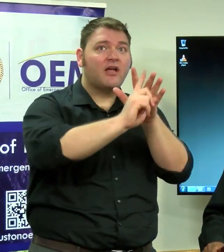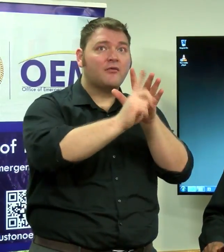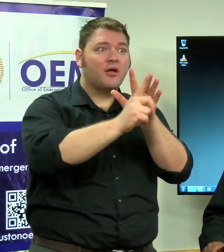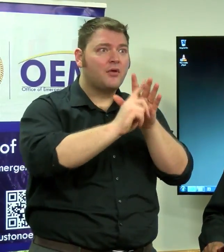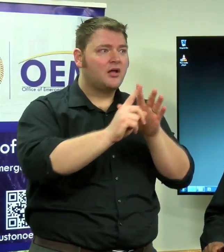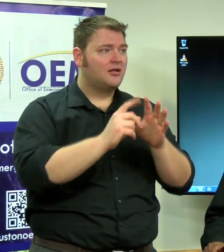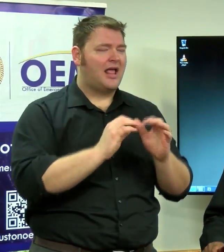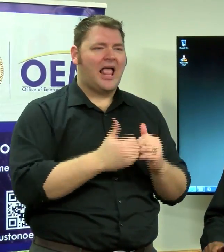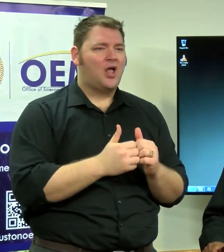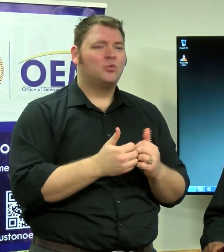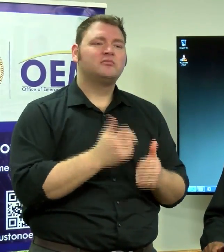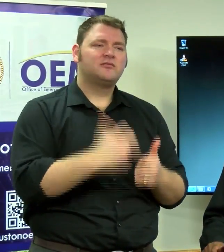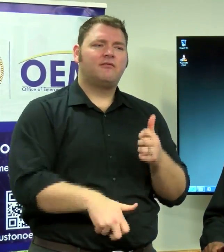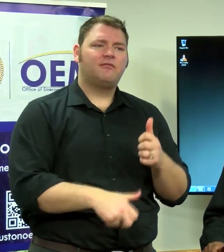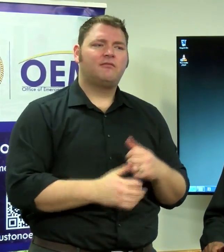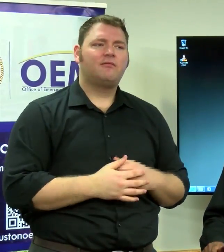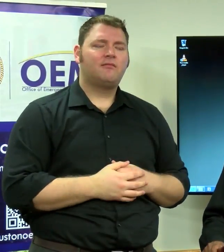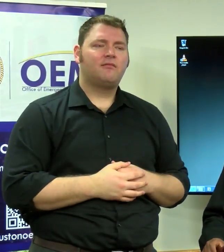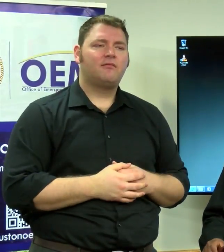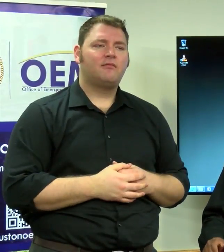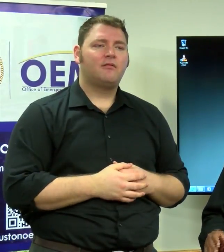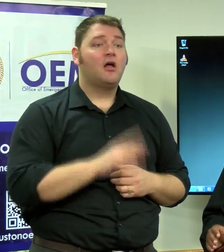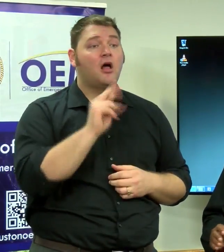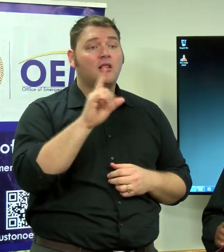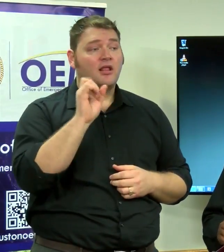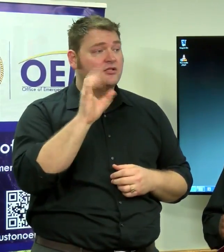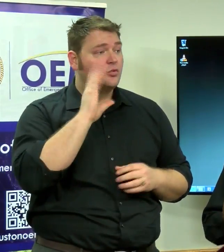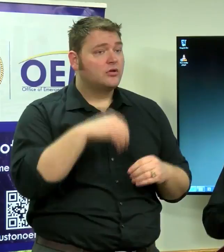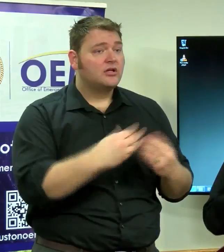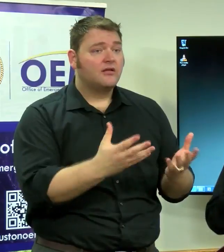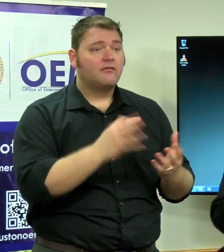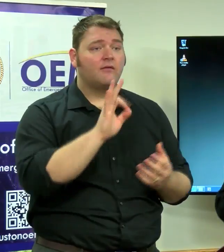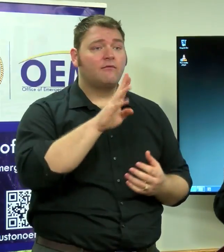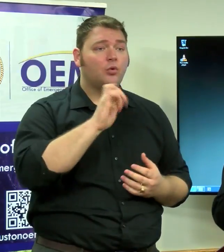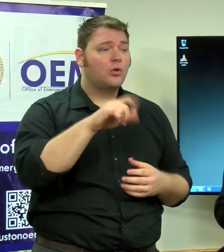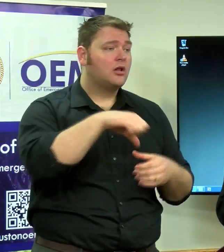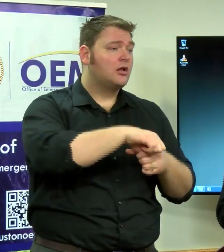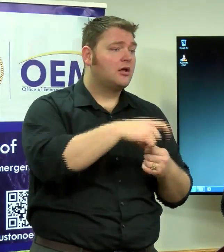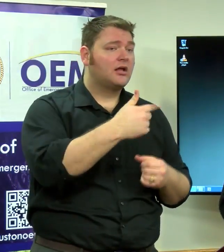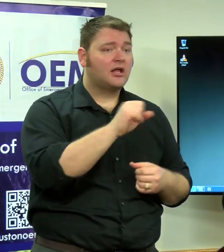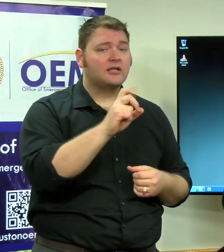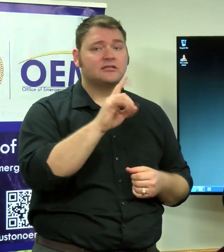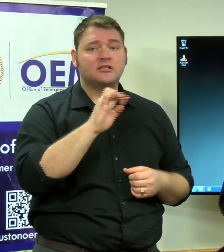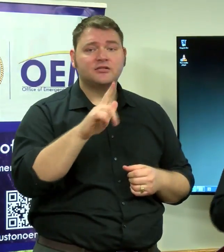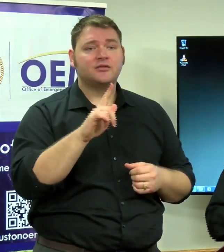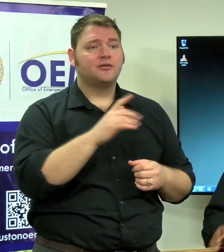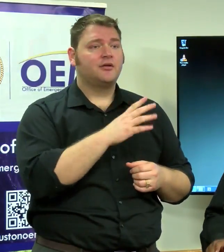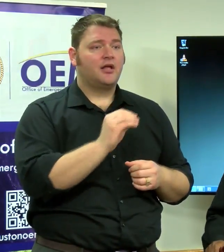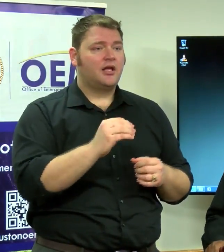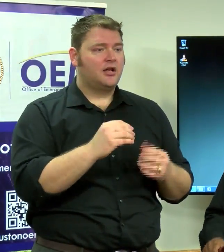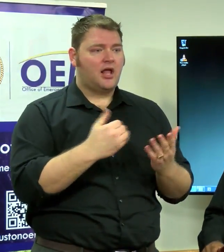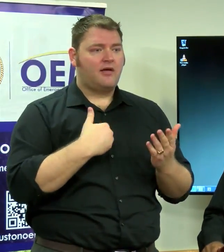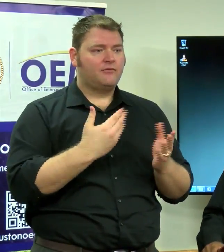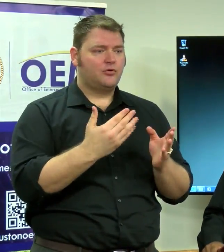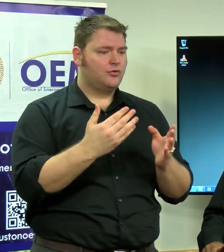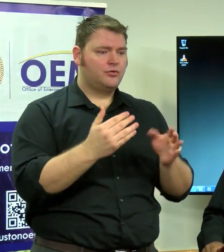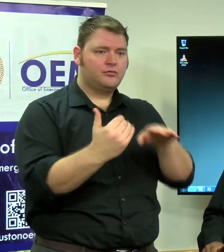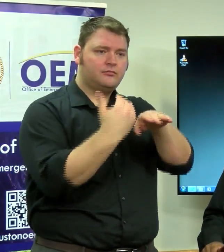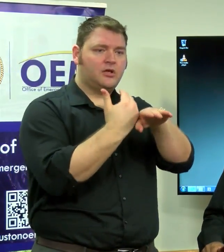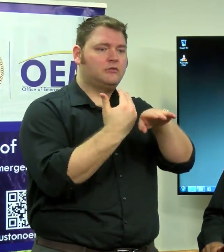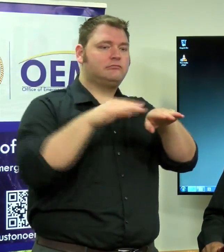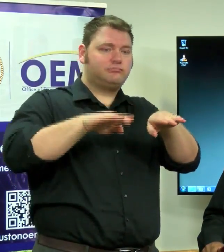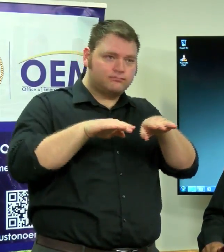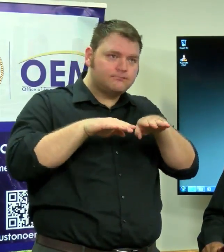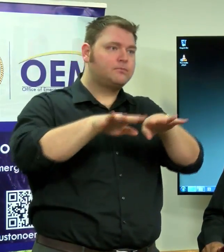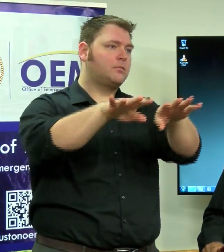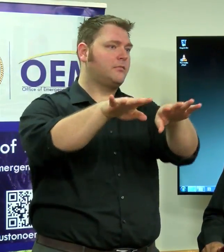Let me just finish. Unless you're providing fuel and all those other things and turning the lanes, the country flow and all of that, it's just very, very difficult.